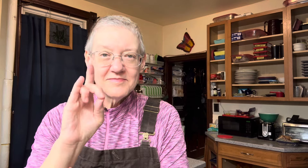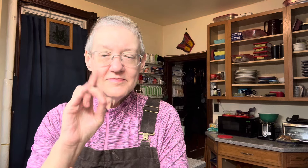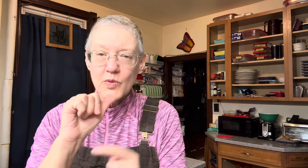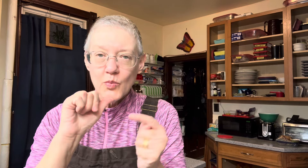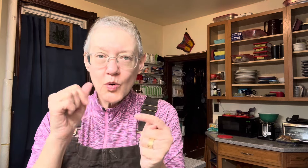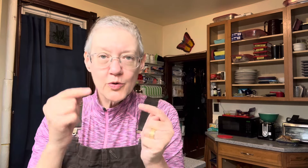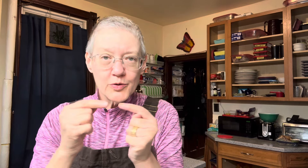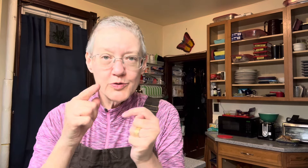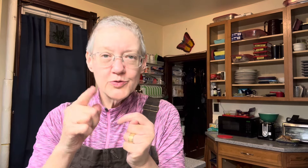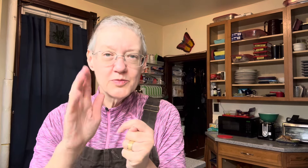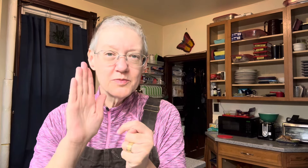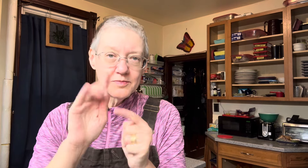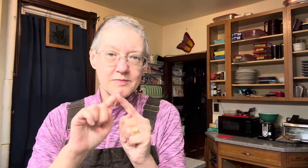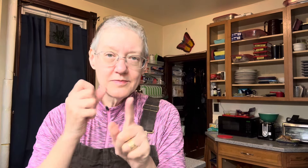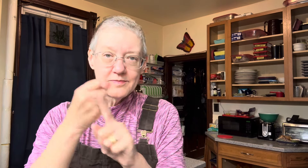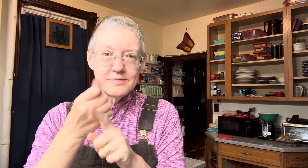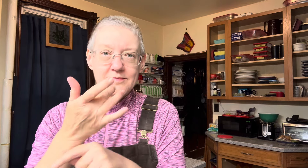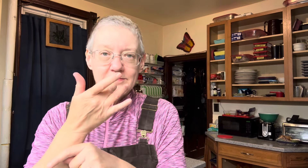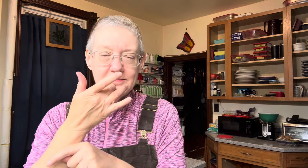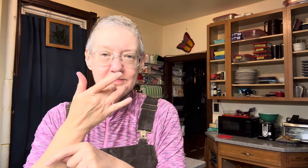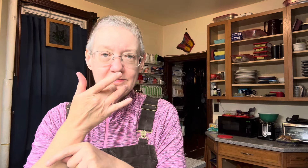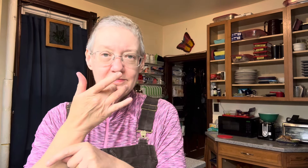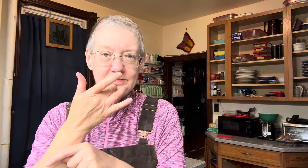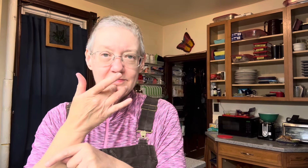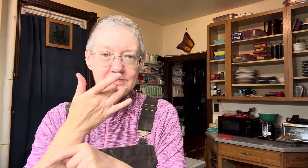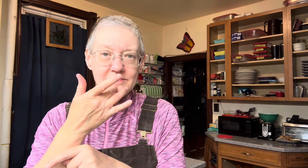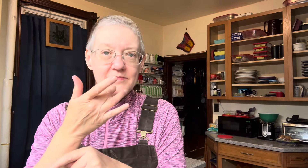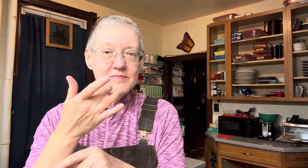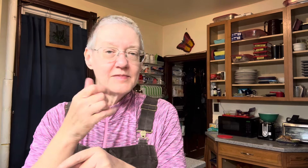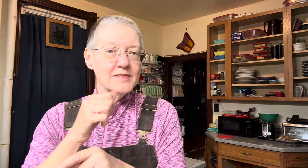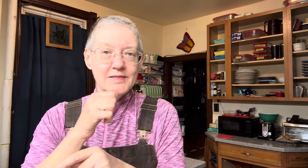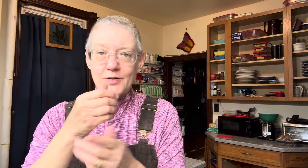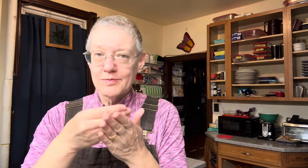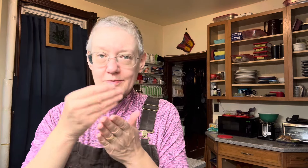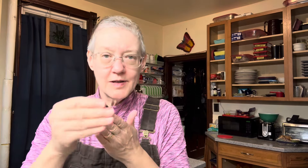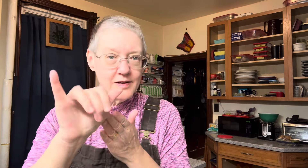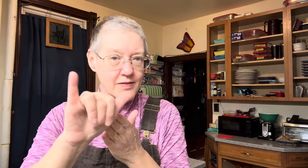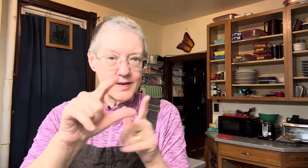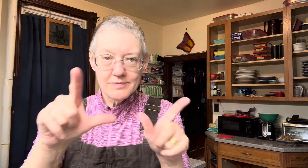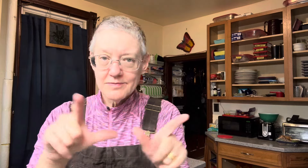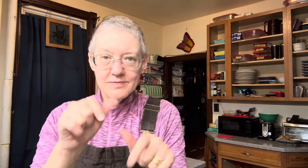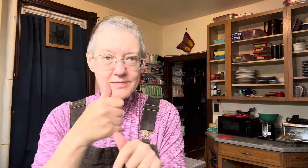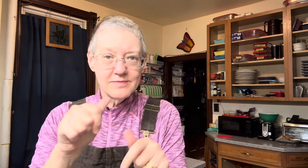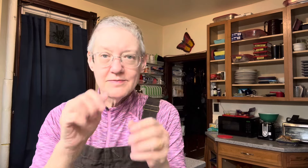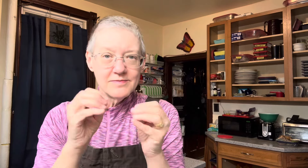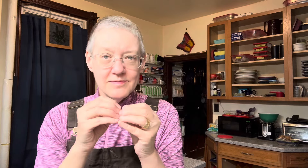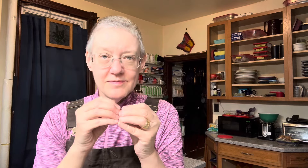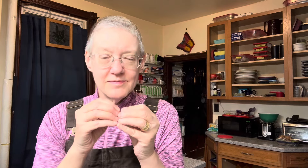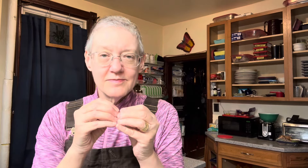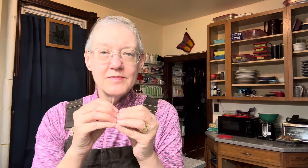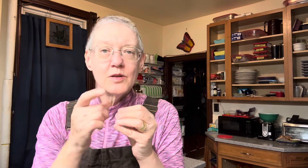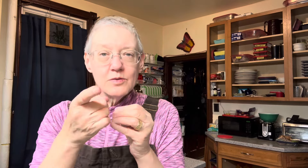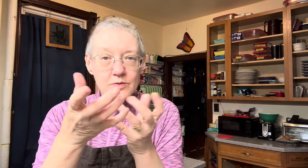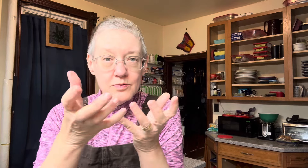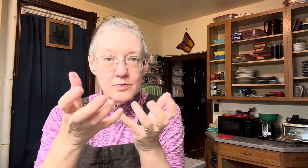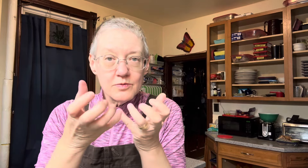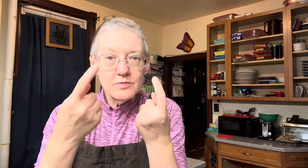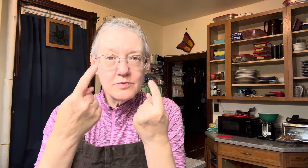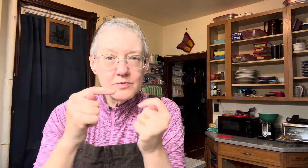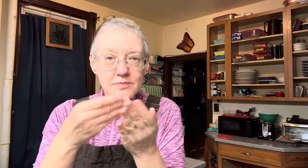rancid. They're not going to hurt you, but the taste will be off. And then I wouldn't buy from that place again. You want to find a store